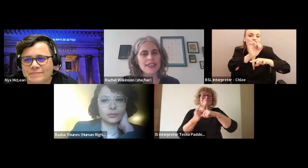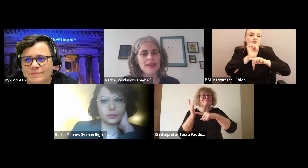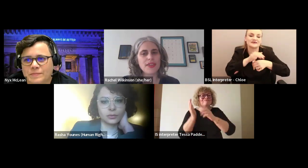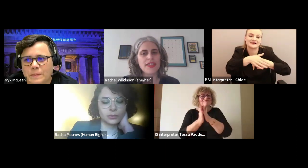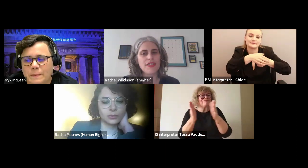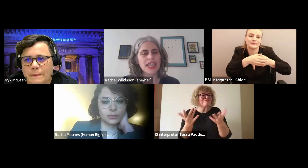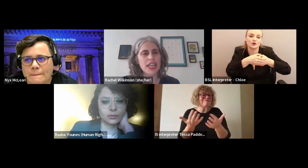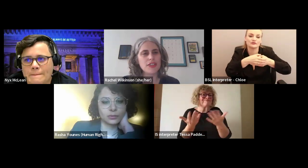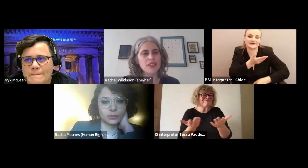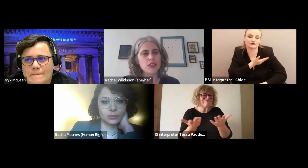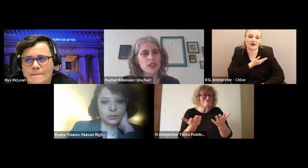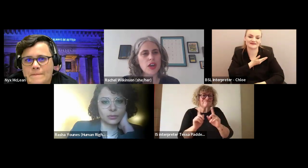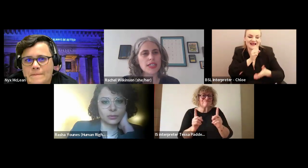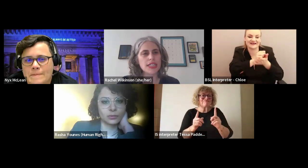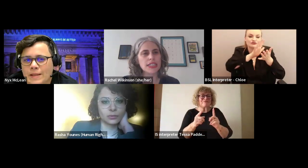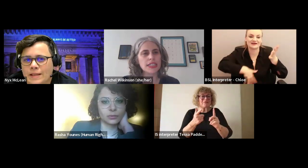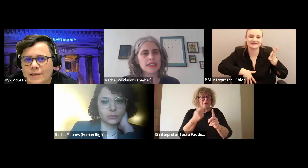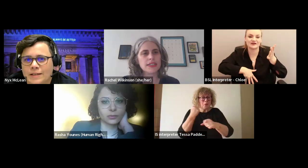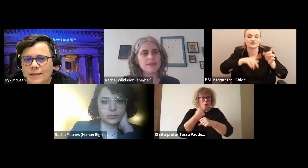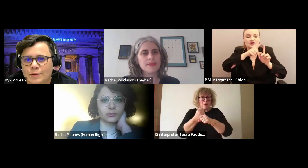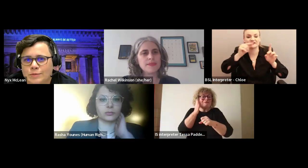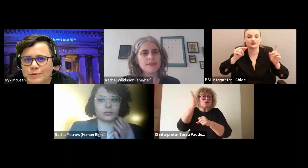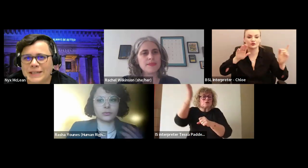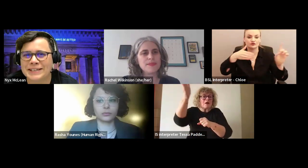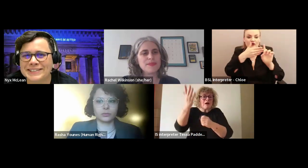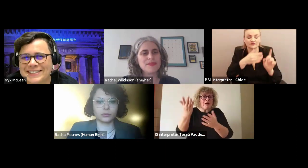minority rights and the eradication of digital targeting?